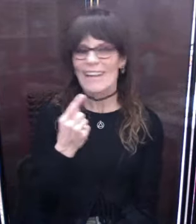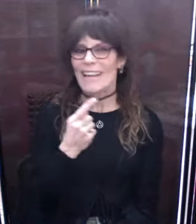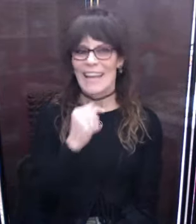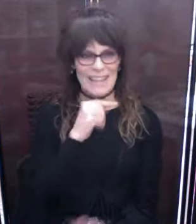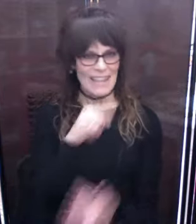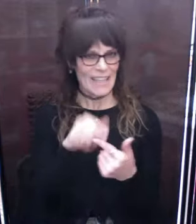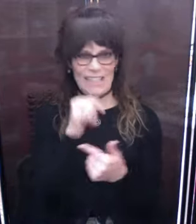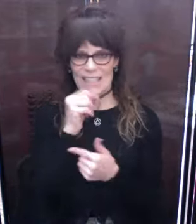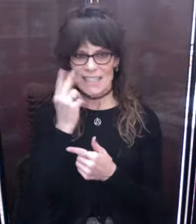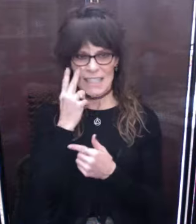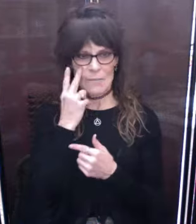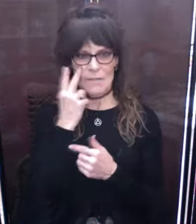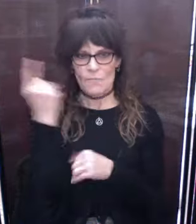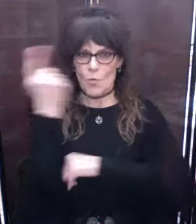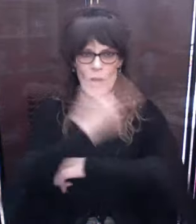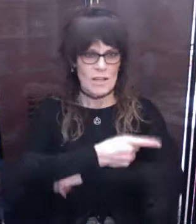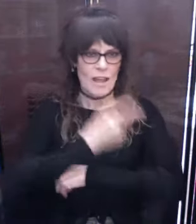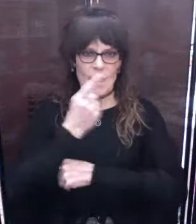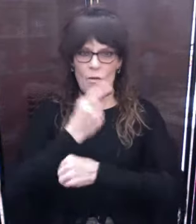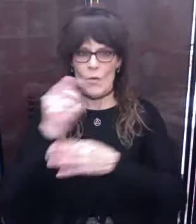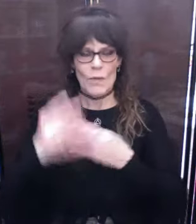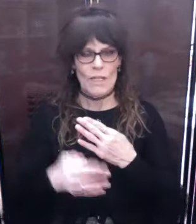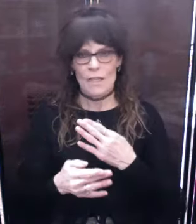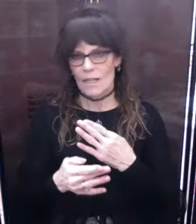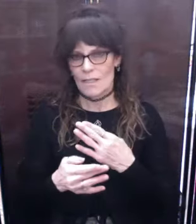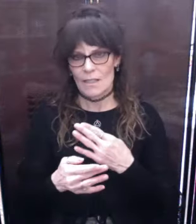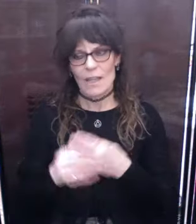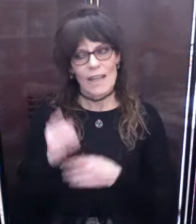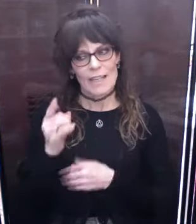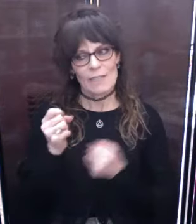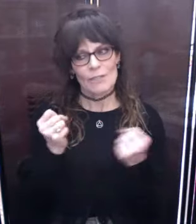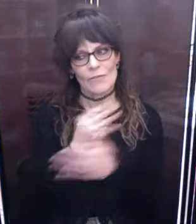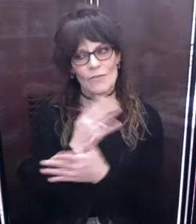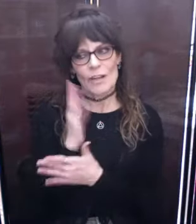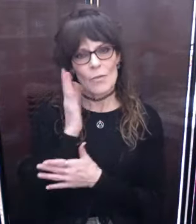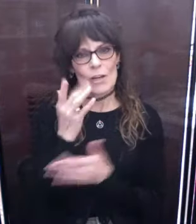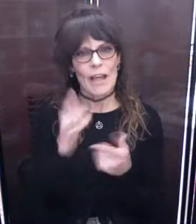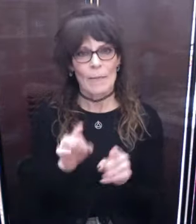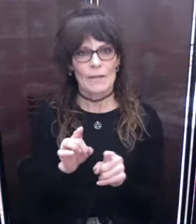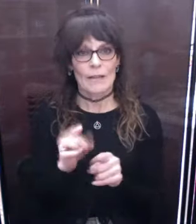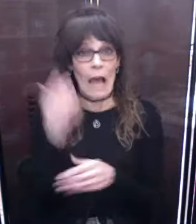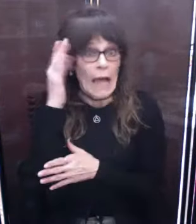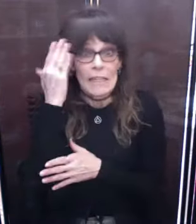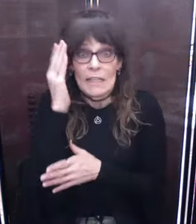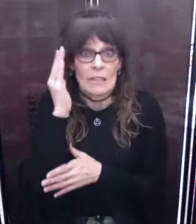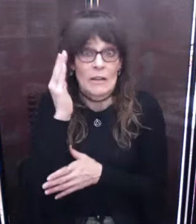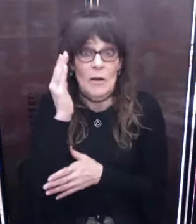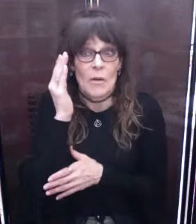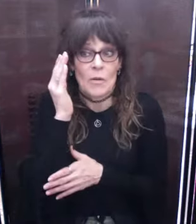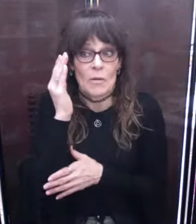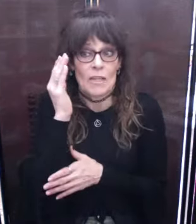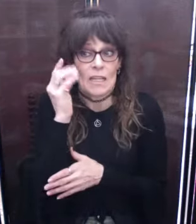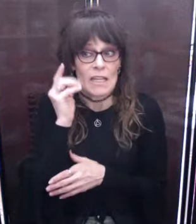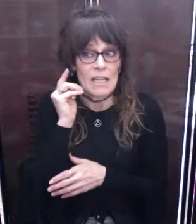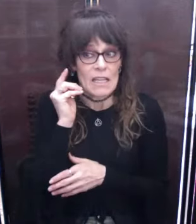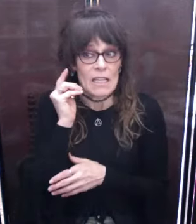day or a weekend. And he was afraid that was going to happen. I didn't know that that's what he was thinking. Looking back on it now, I remember the look